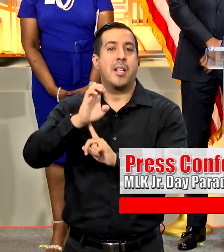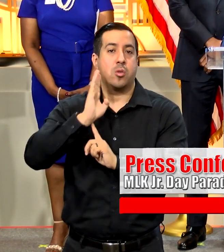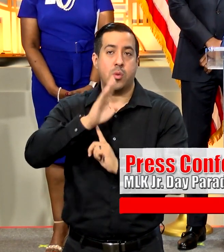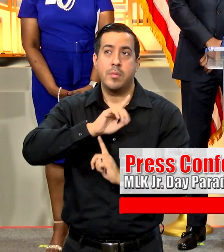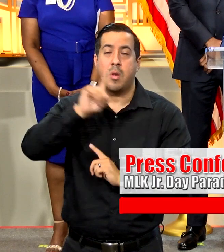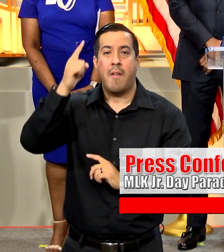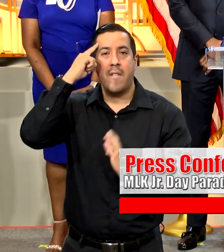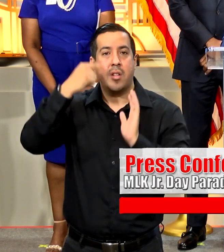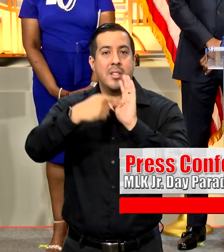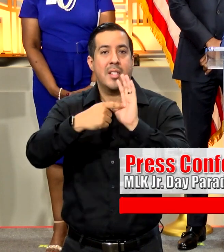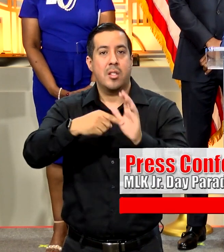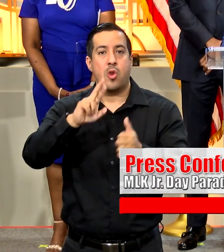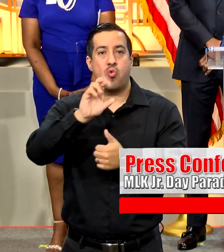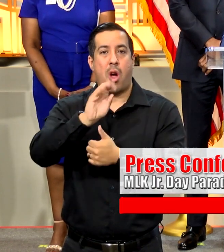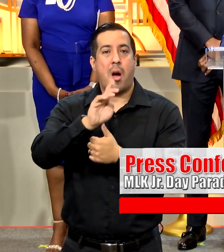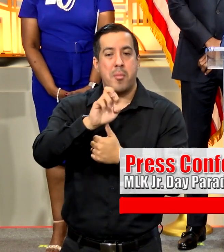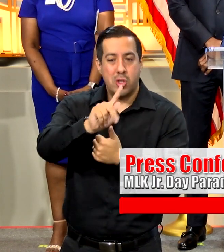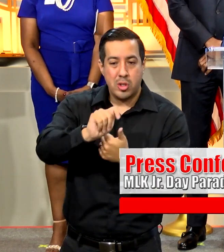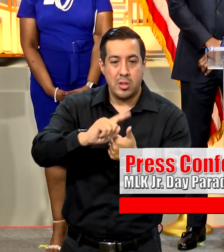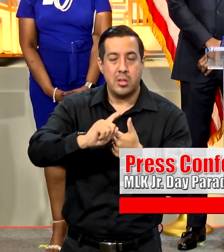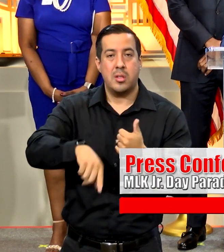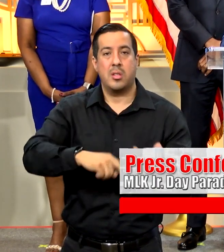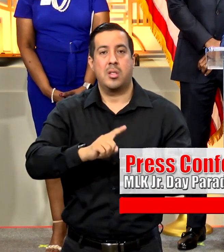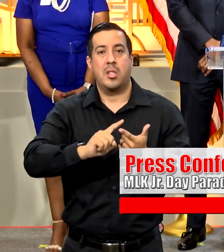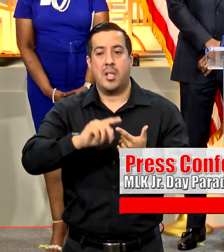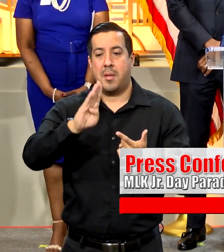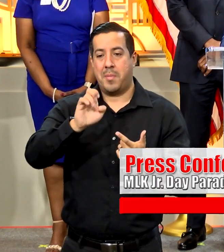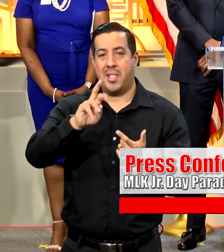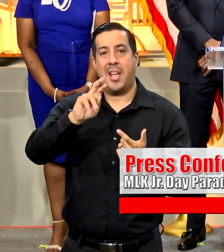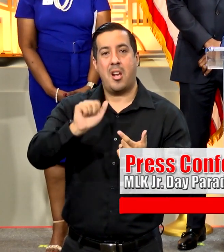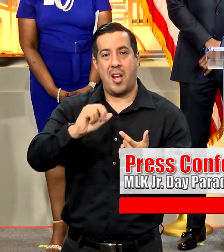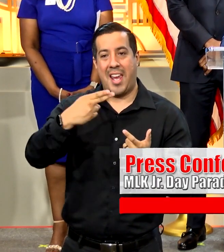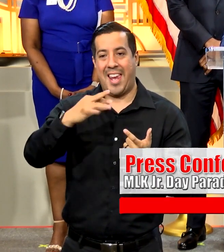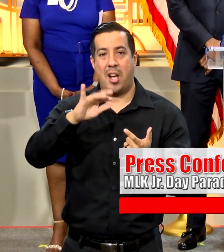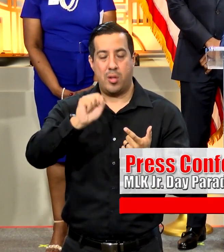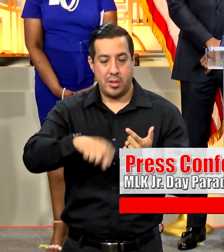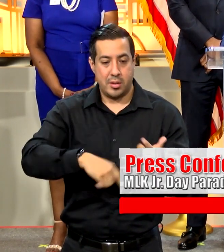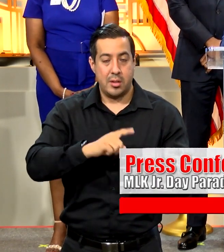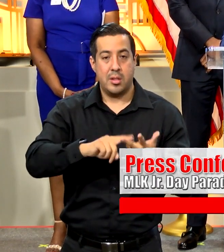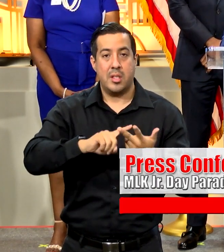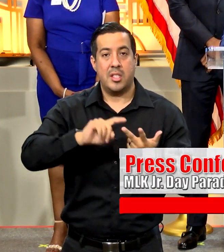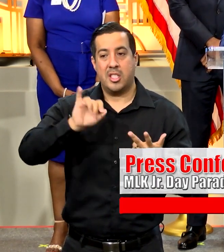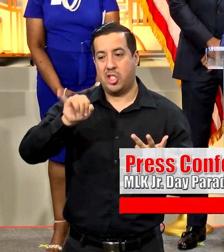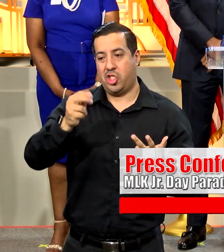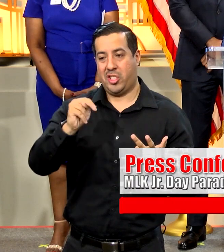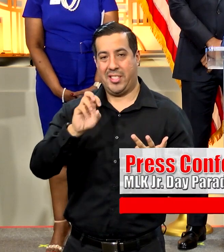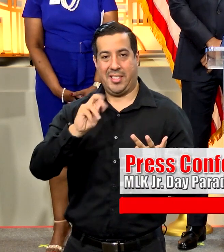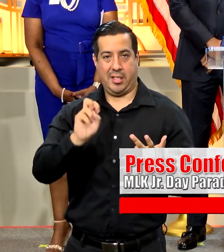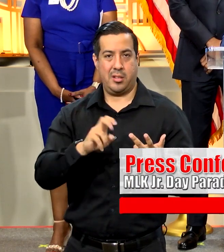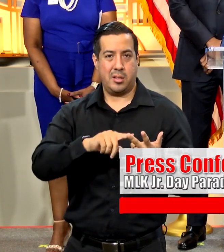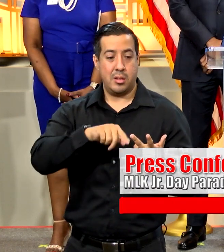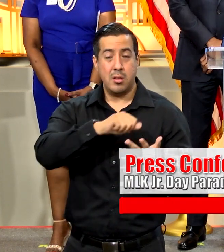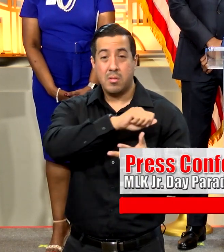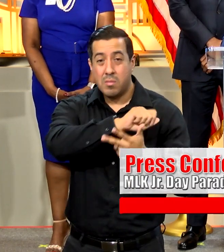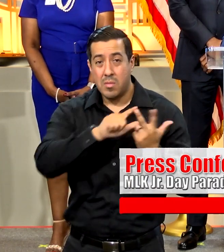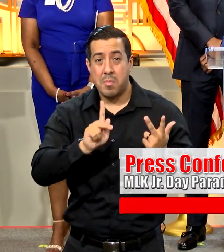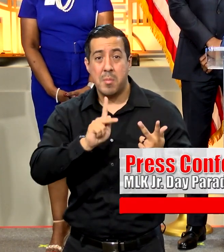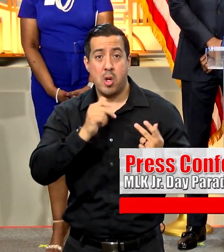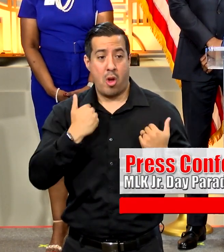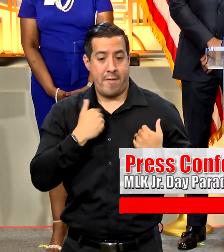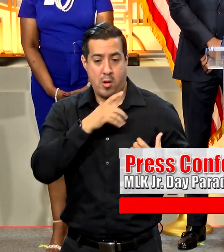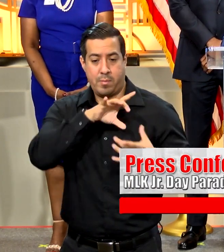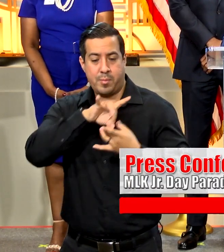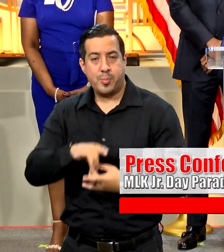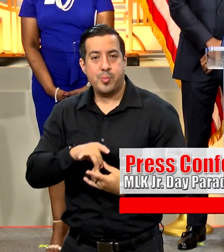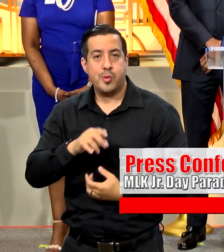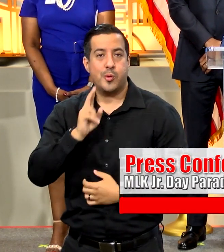People like Robert Satcher, Bernard Harris, Mae Jameson, and all of these people have a Houston connection or